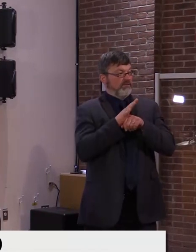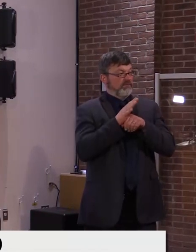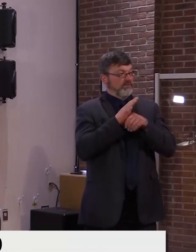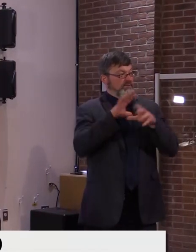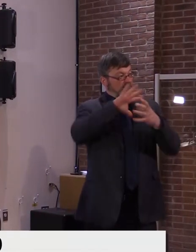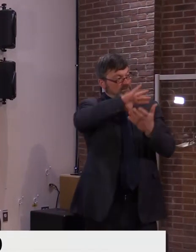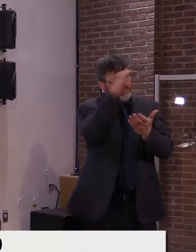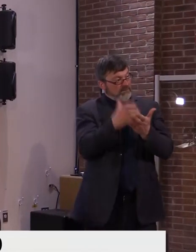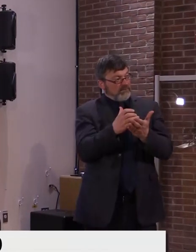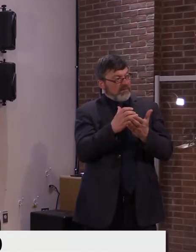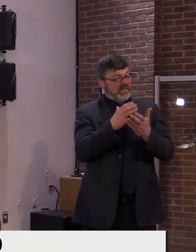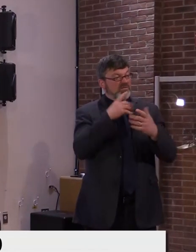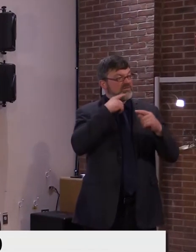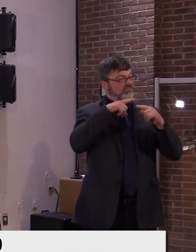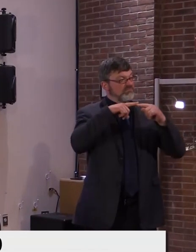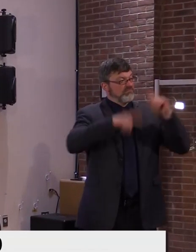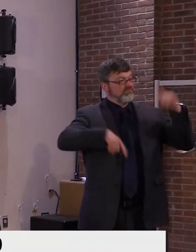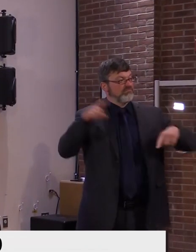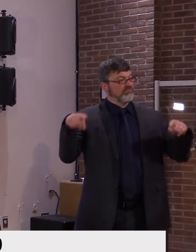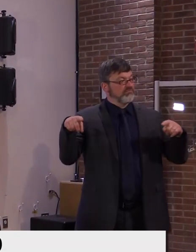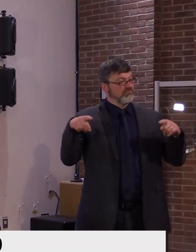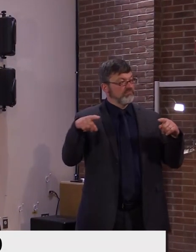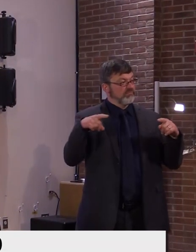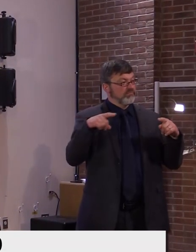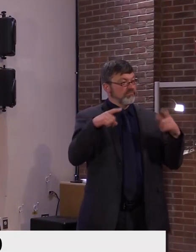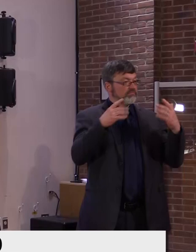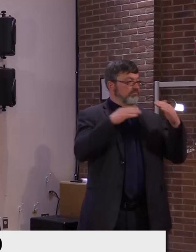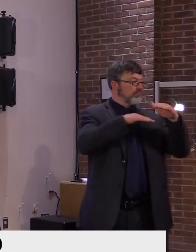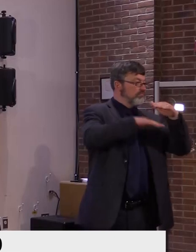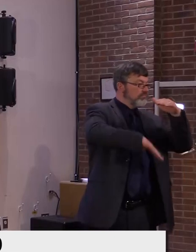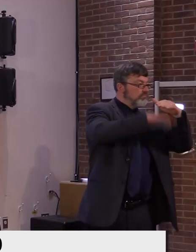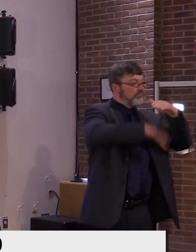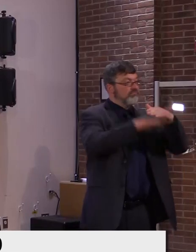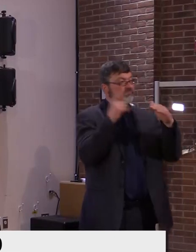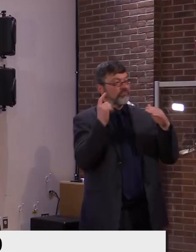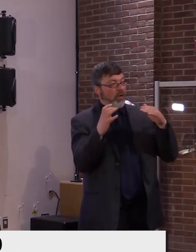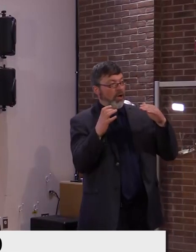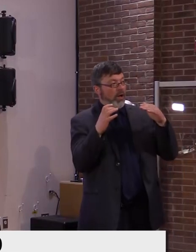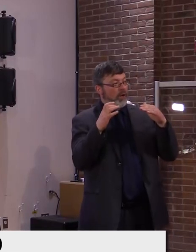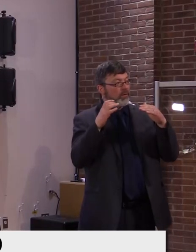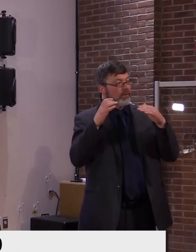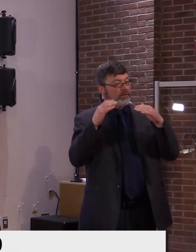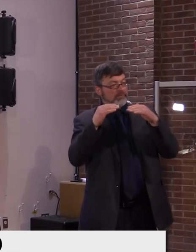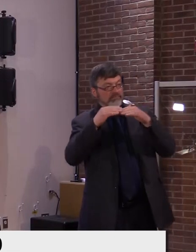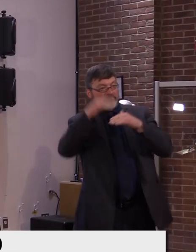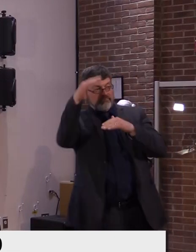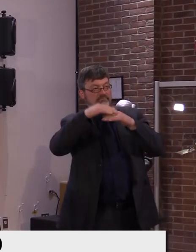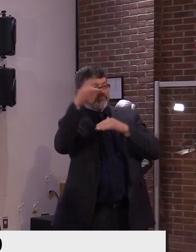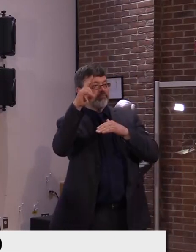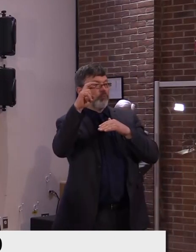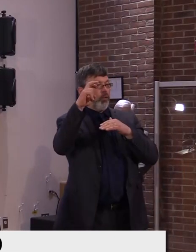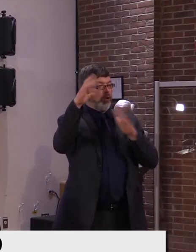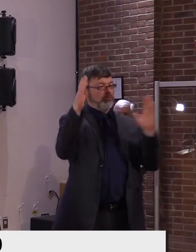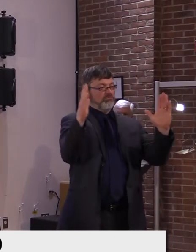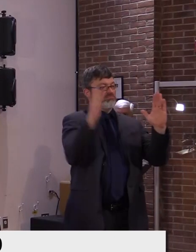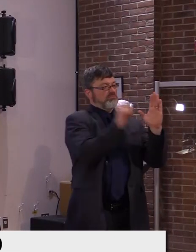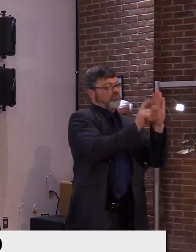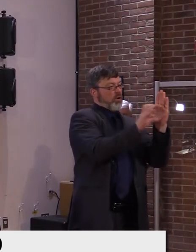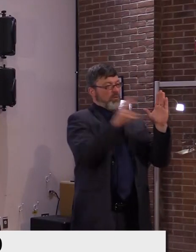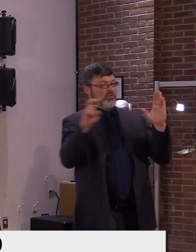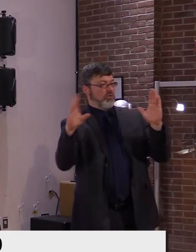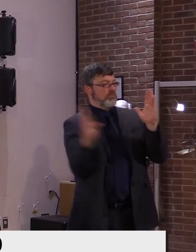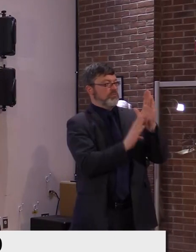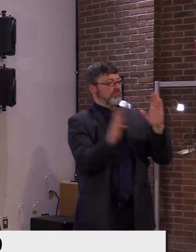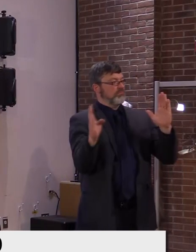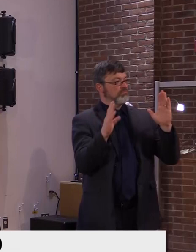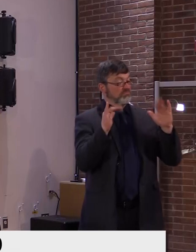from well below 100 to the low 200s. But our 7-day average is gradually diminishing,